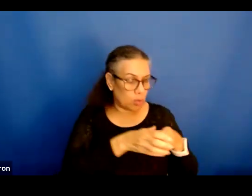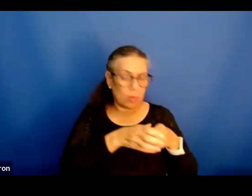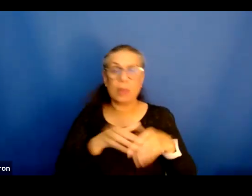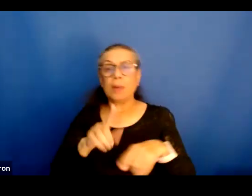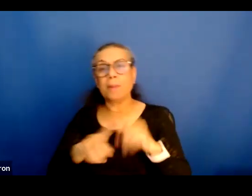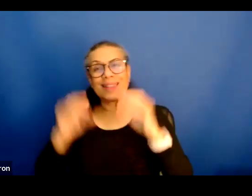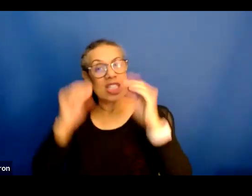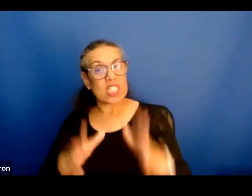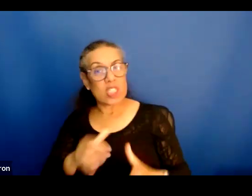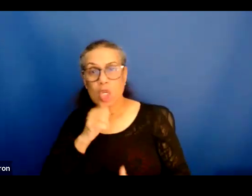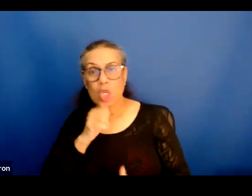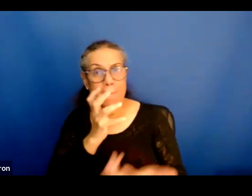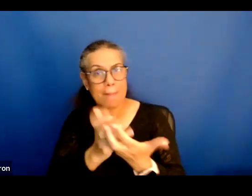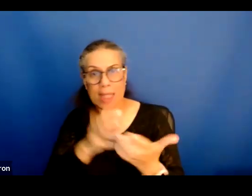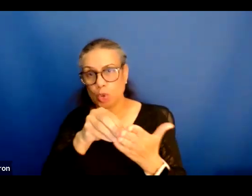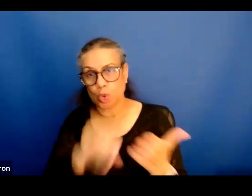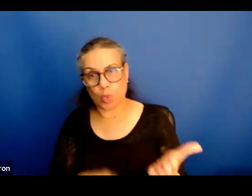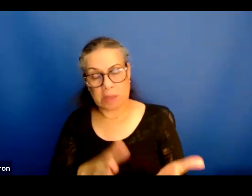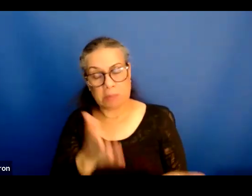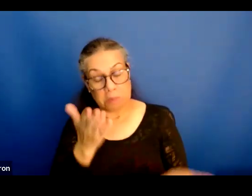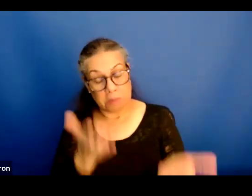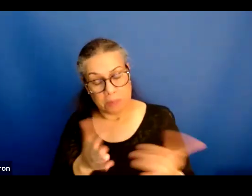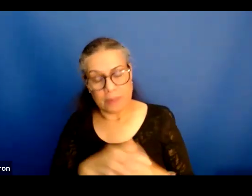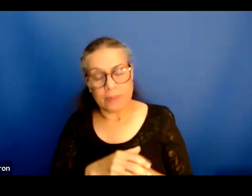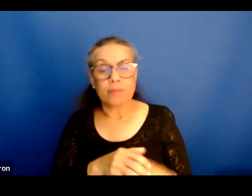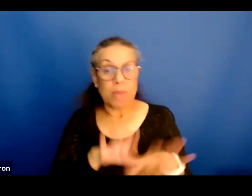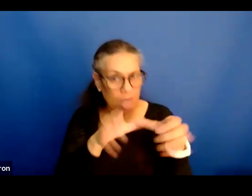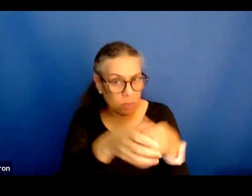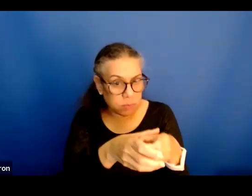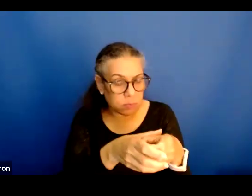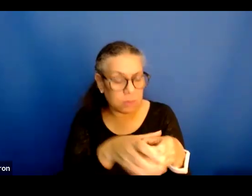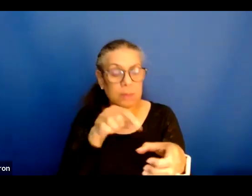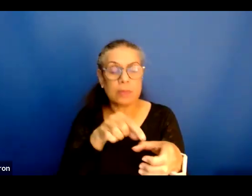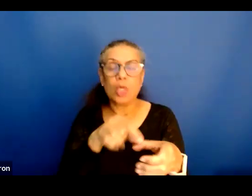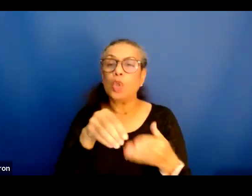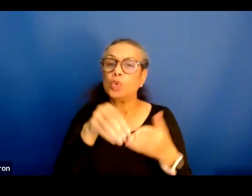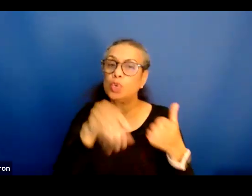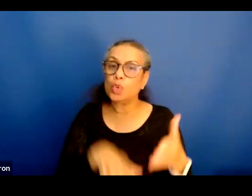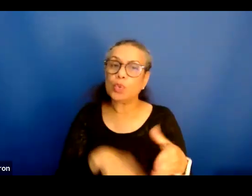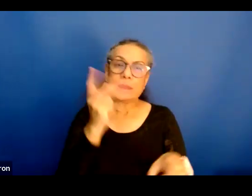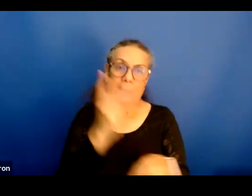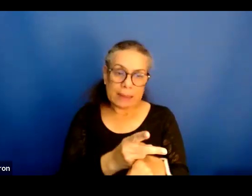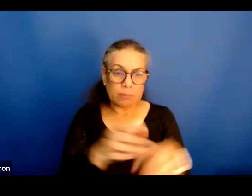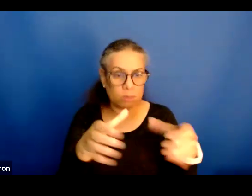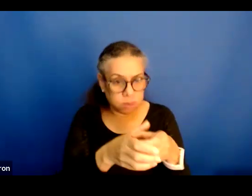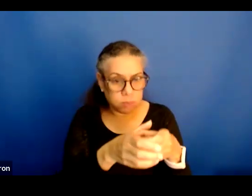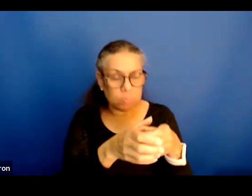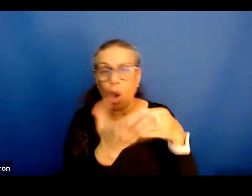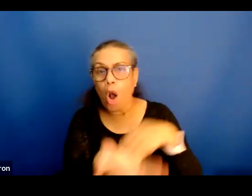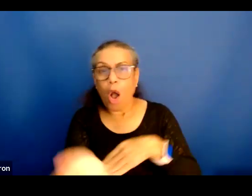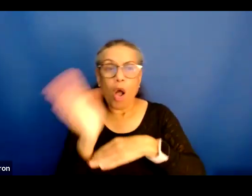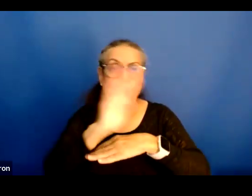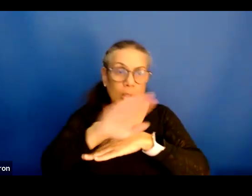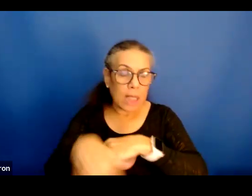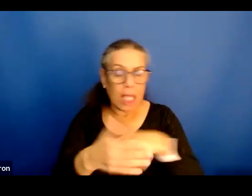necessarily speak the language of the student. And students were together all day. And